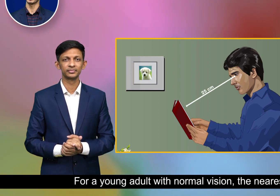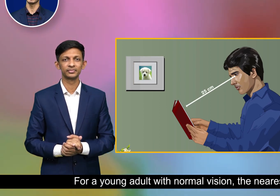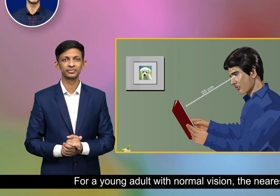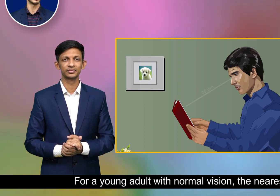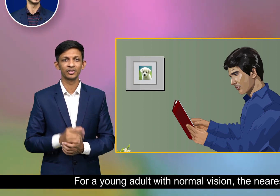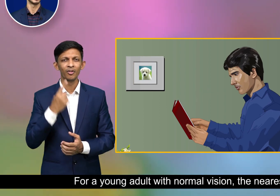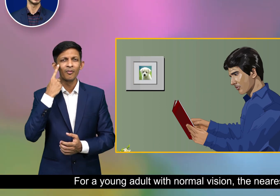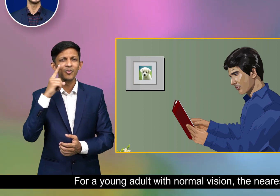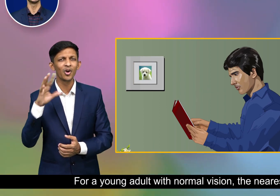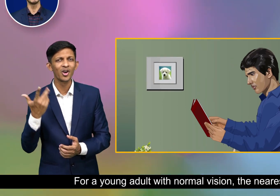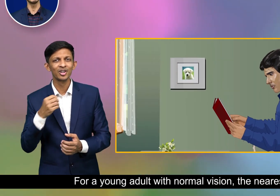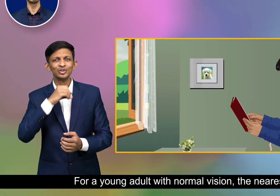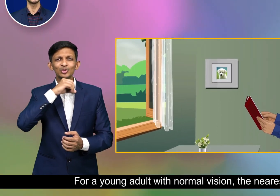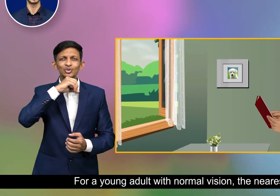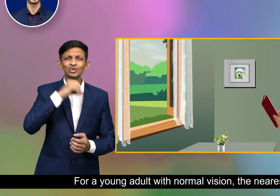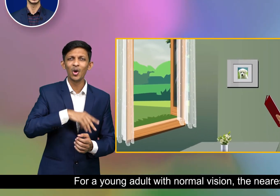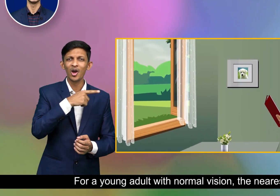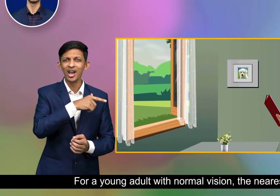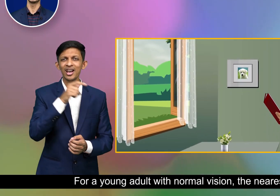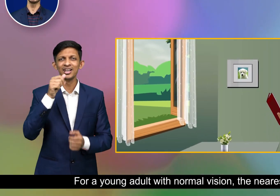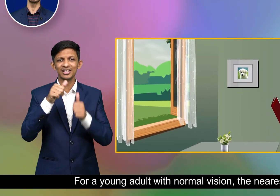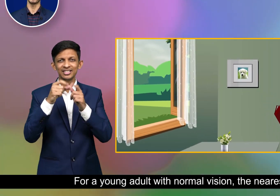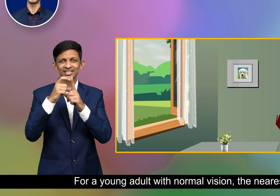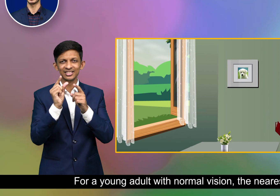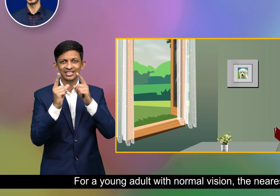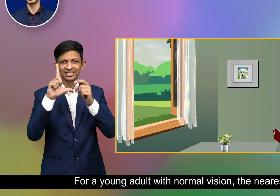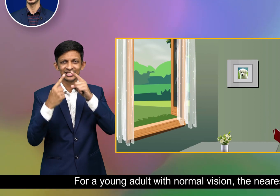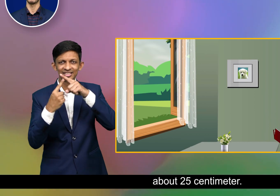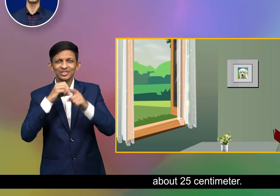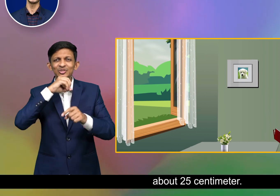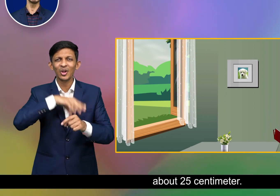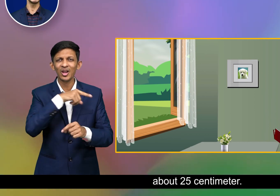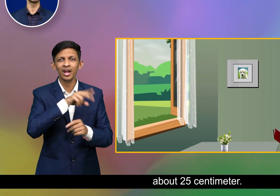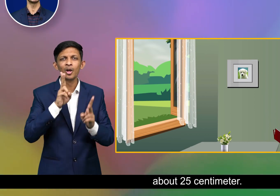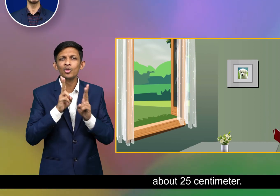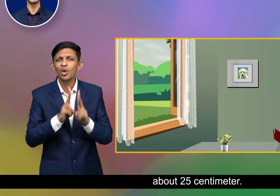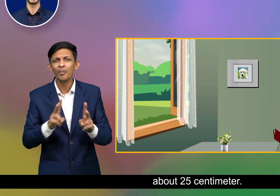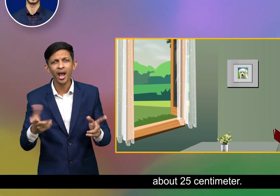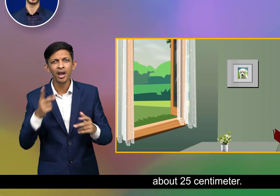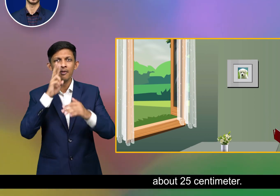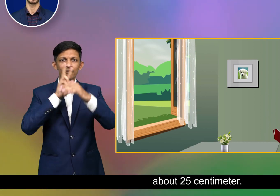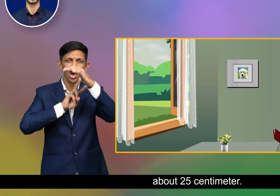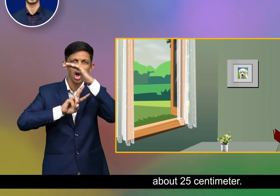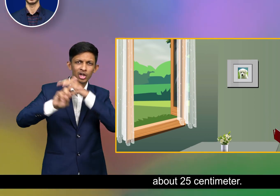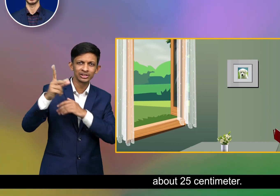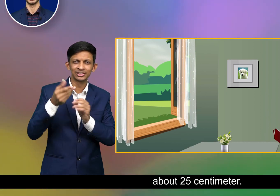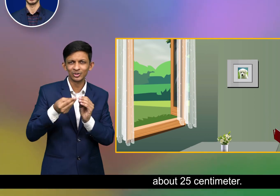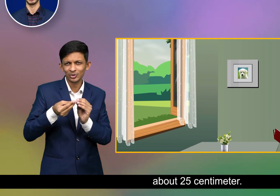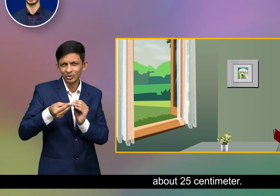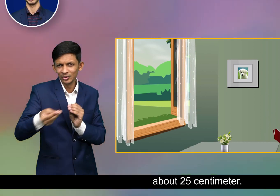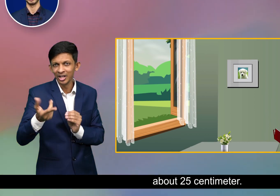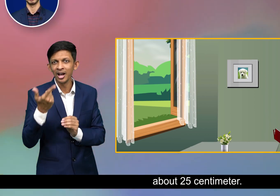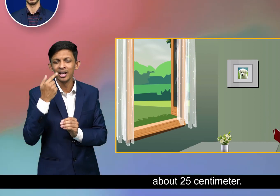For a young adult with normal vision, the nearest point is about 25 cm.